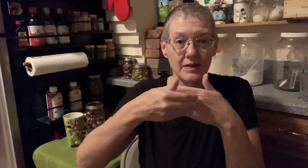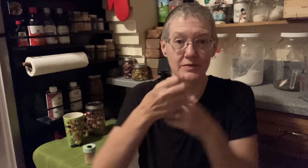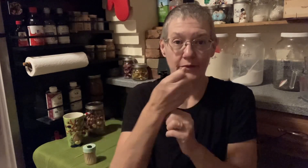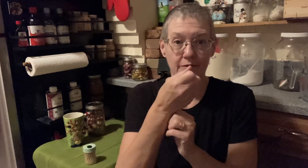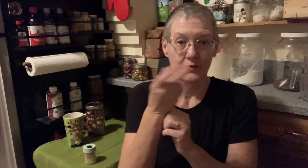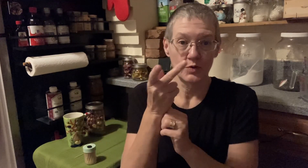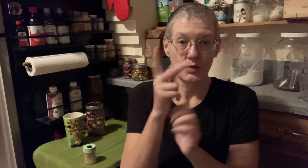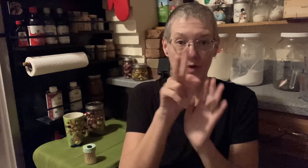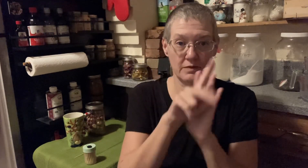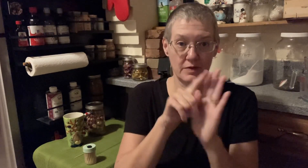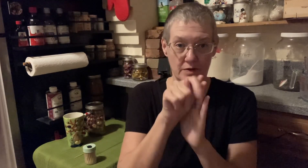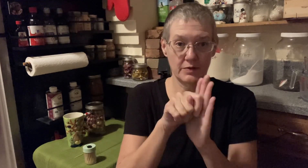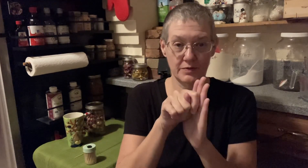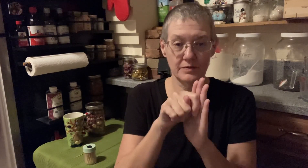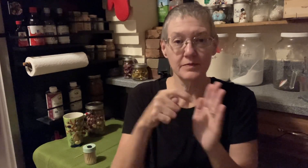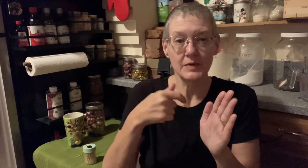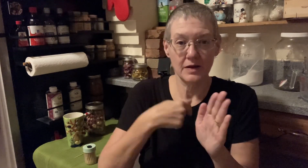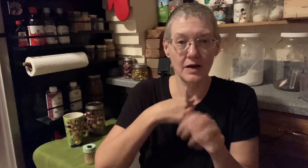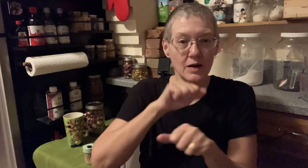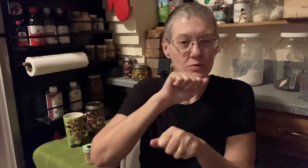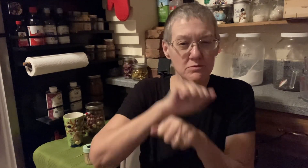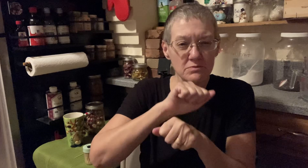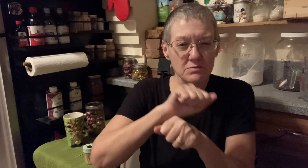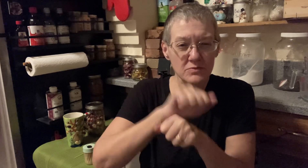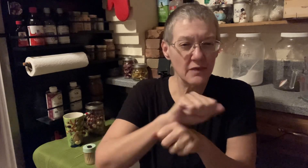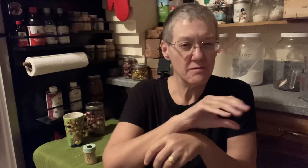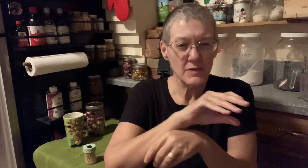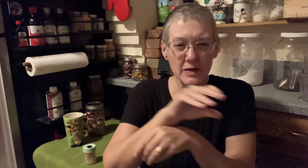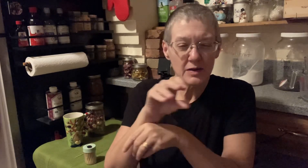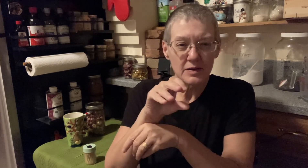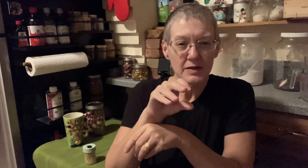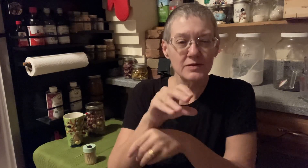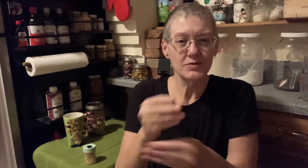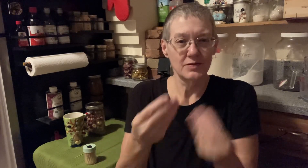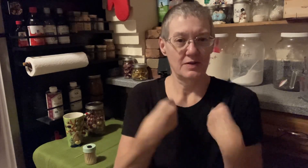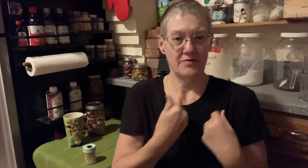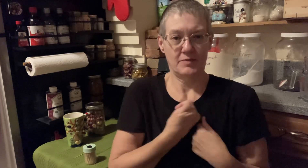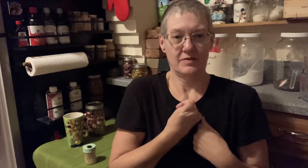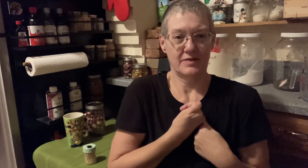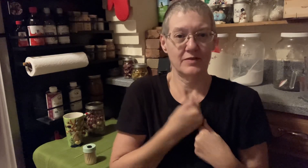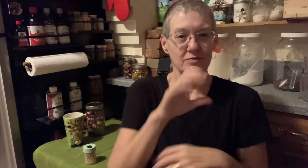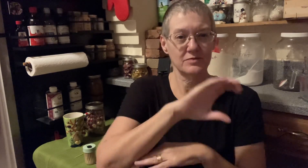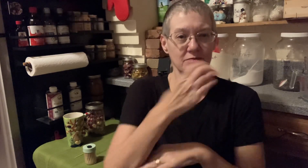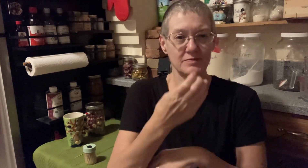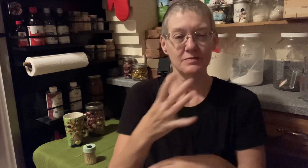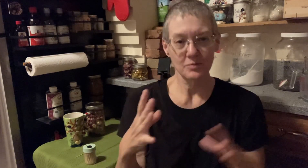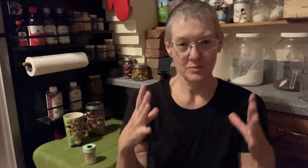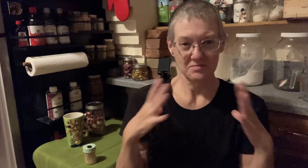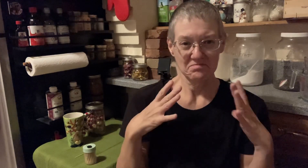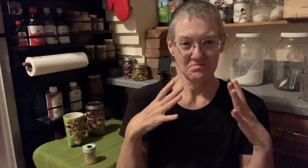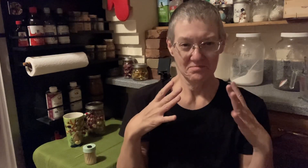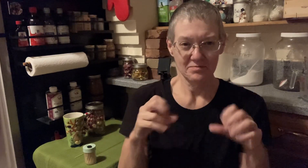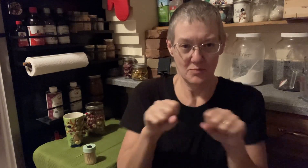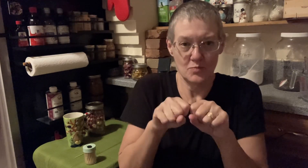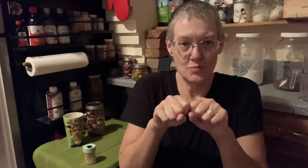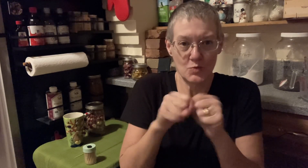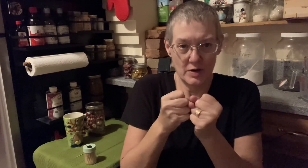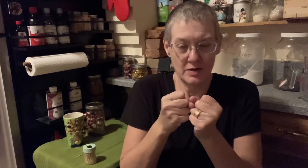Now let's discuss the next few videos. I worked really hard filming ahead to give myself